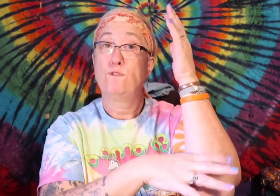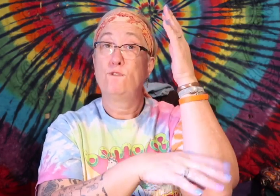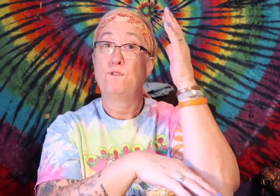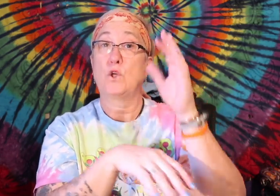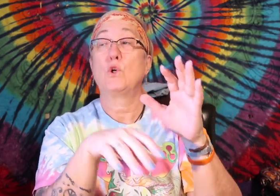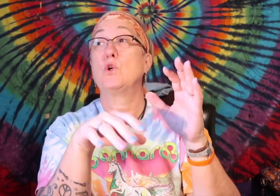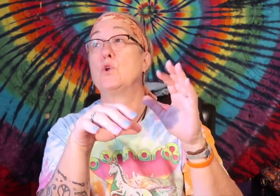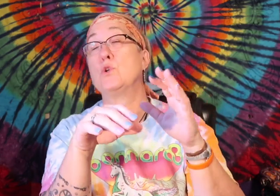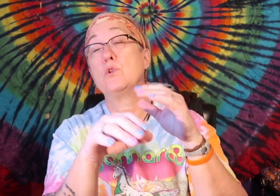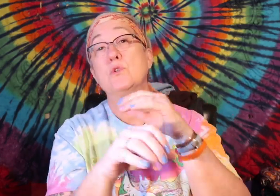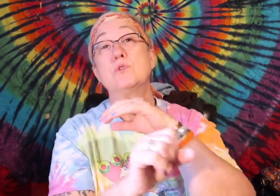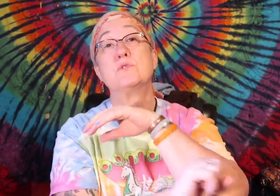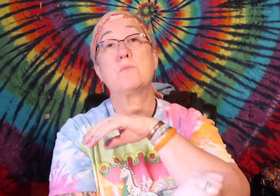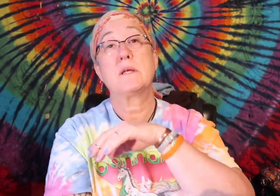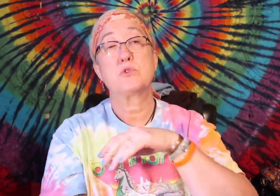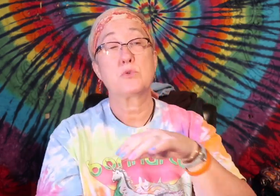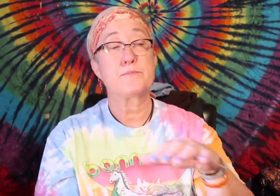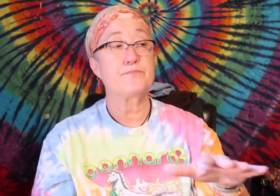And they started that fall.